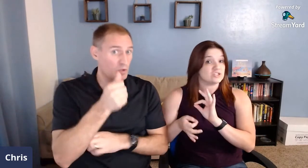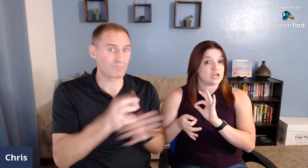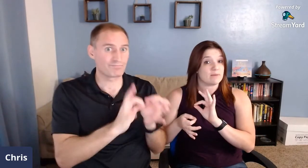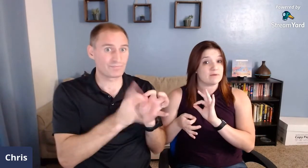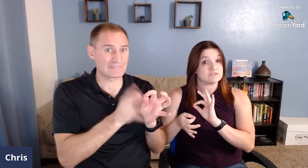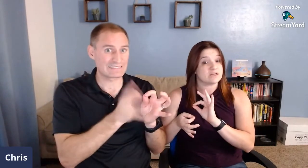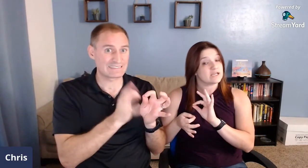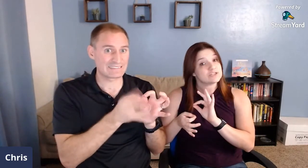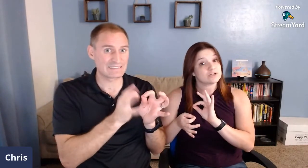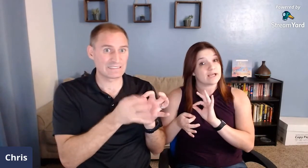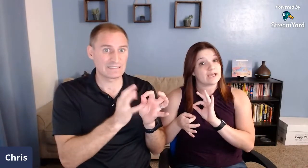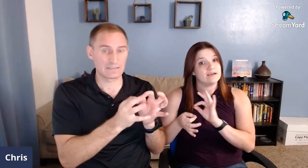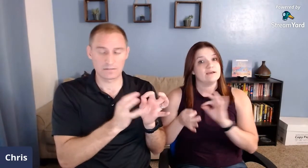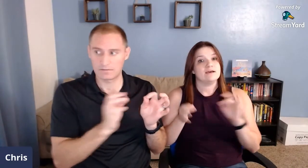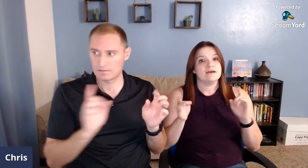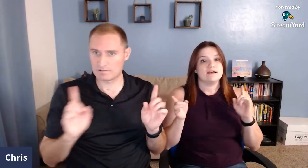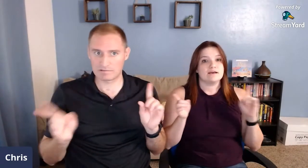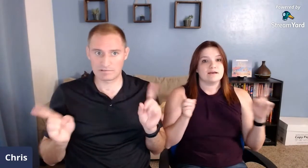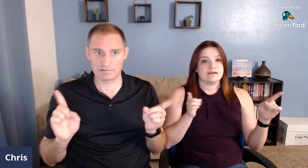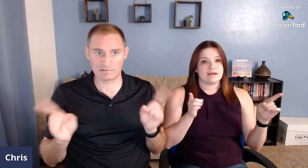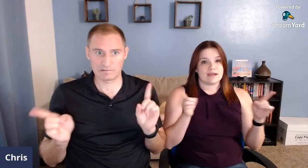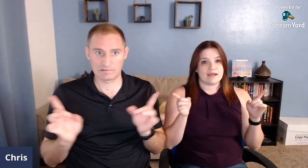related to the job I was on yesterday,